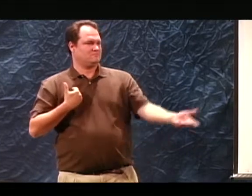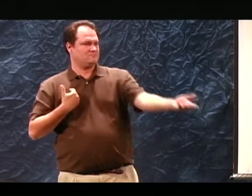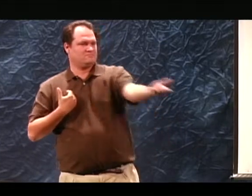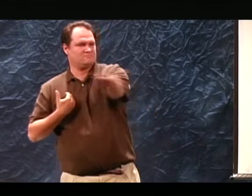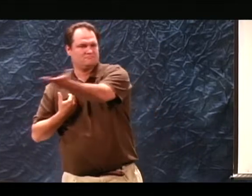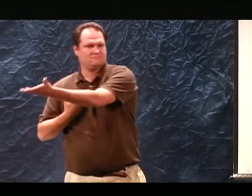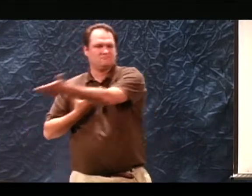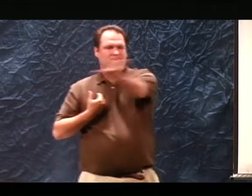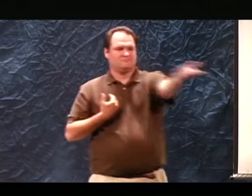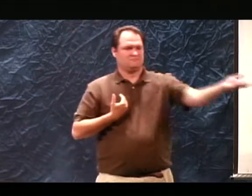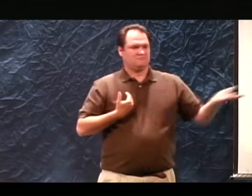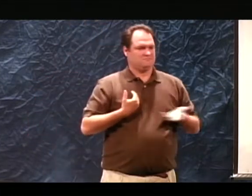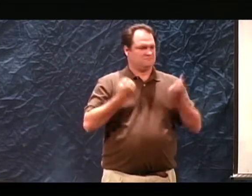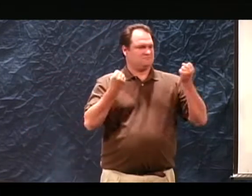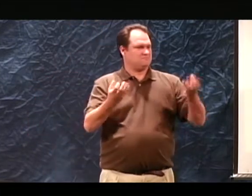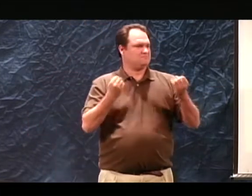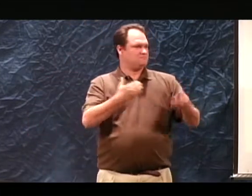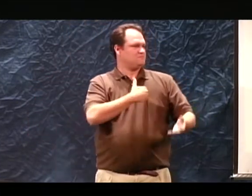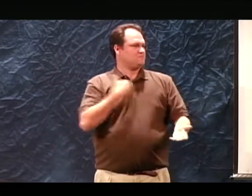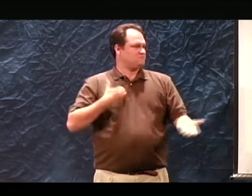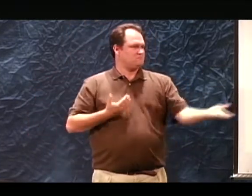christ that there are many members